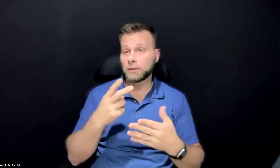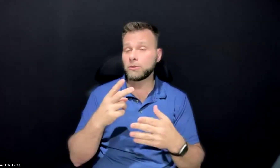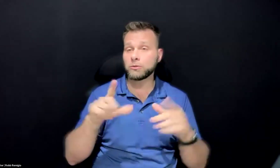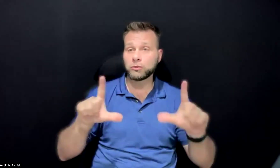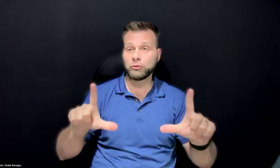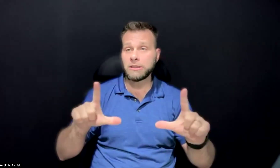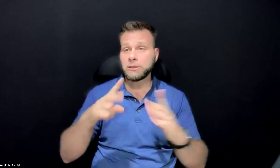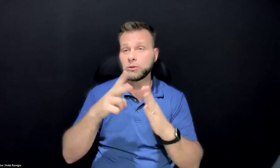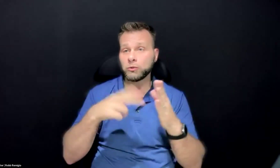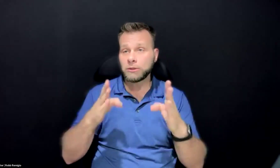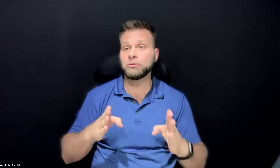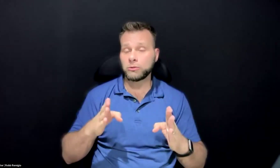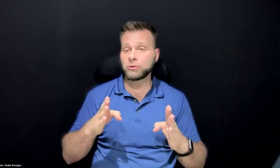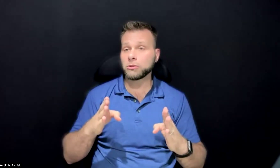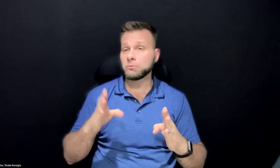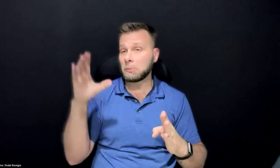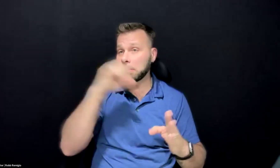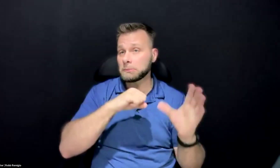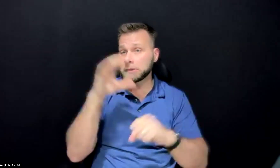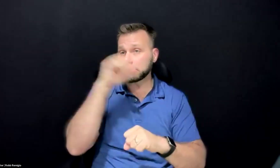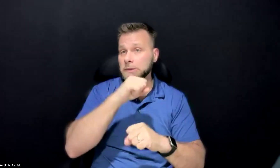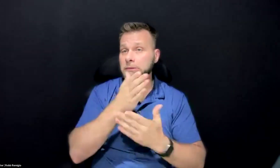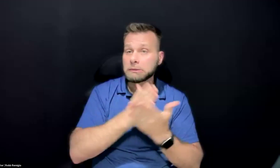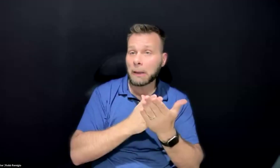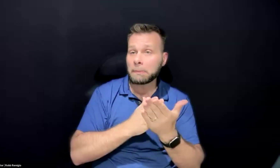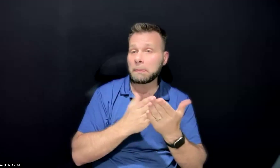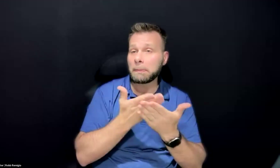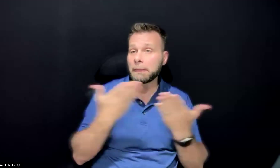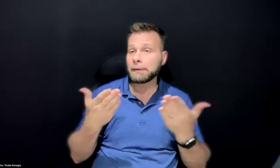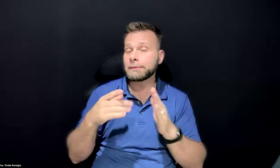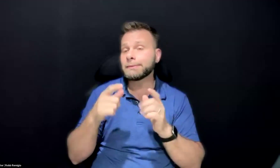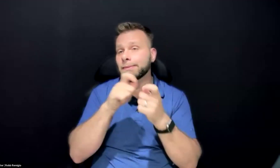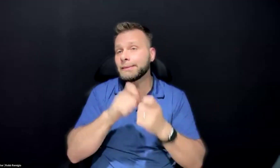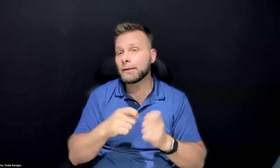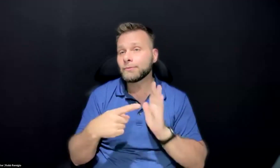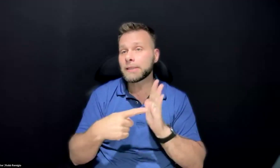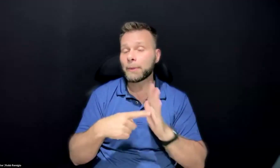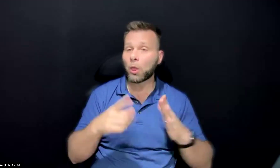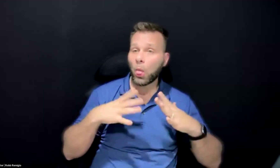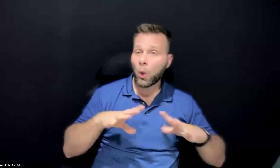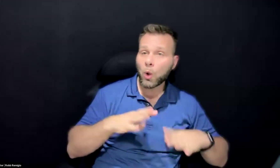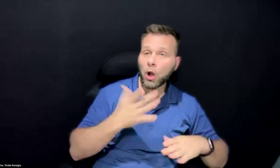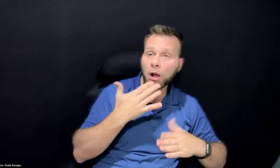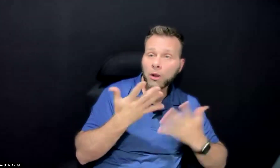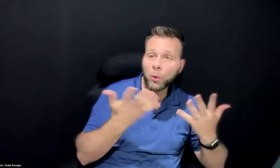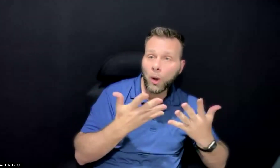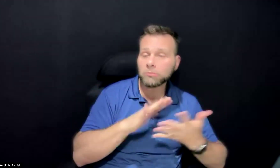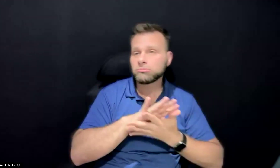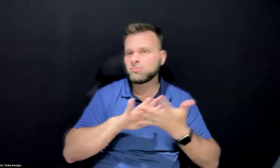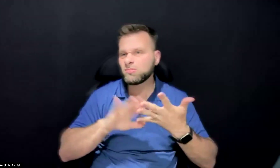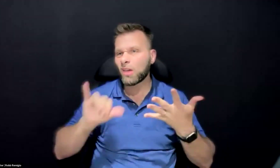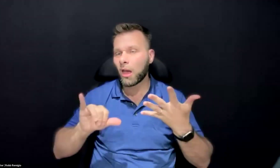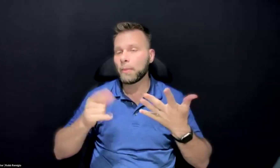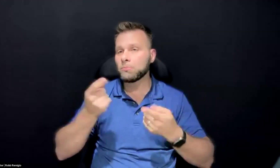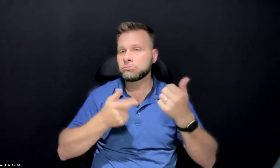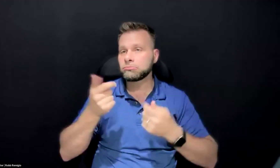miss out on certain things, like, I don't know, what people are wearing or what have you, like just certain details. But as long as